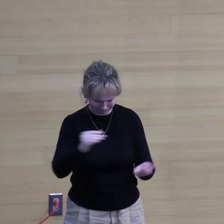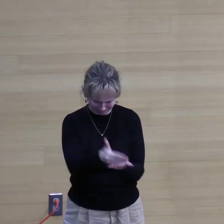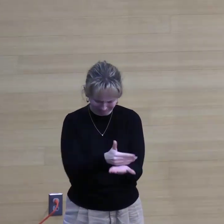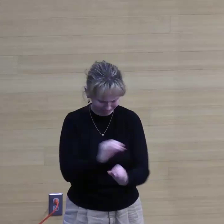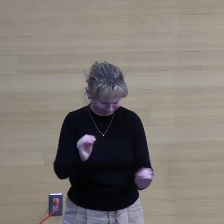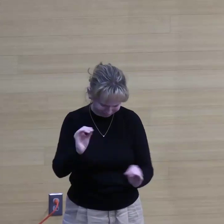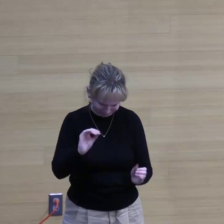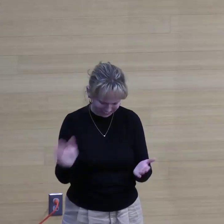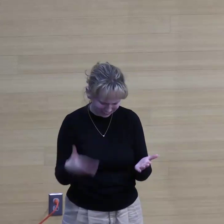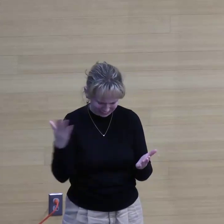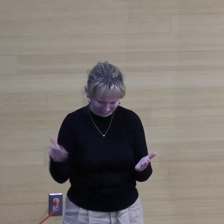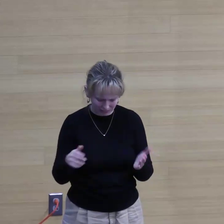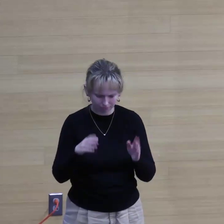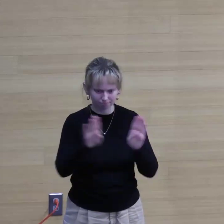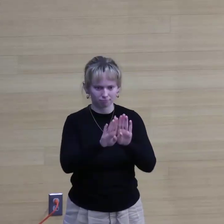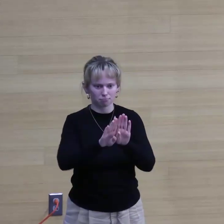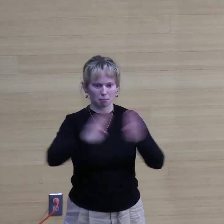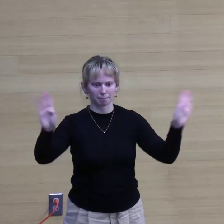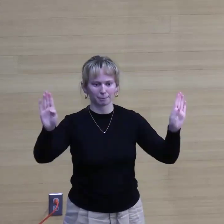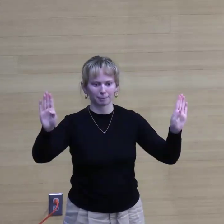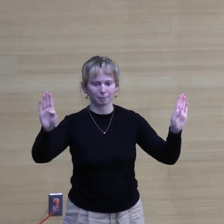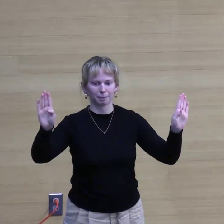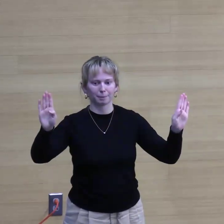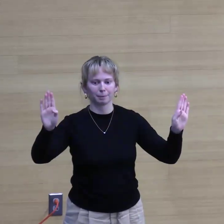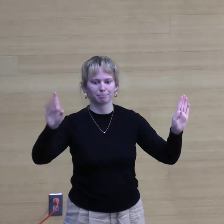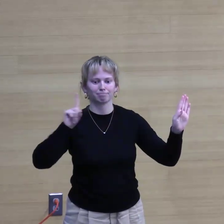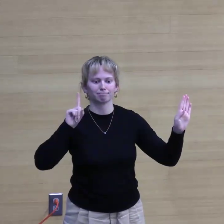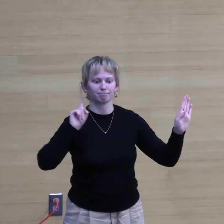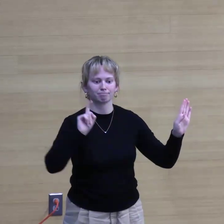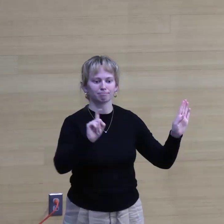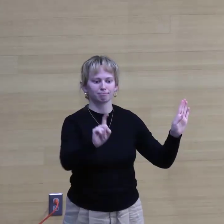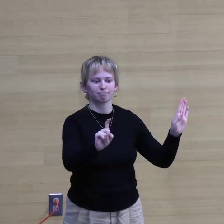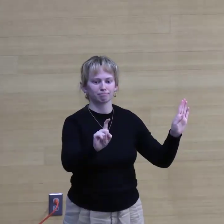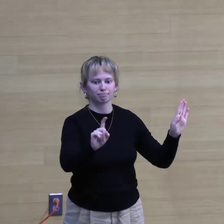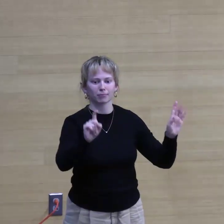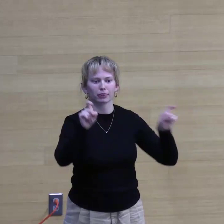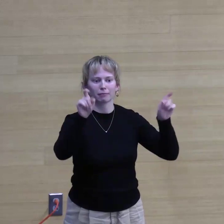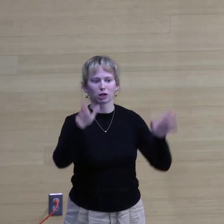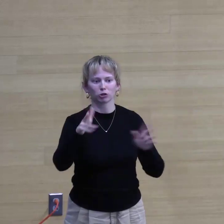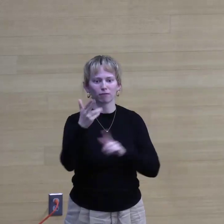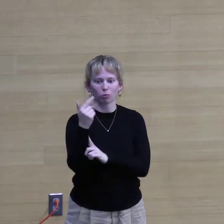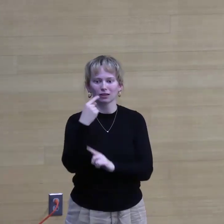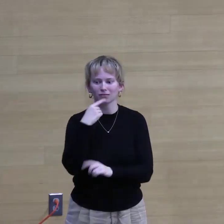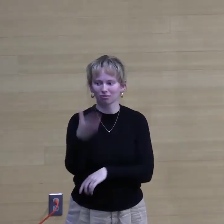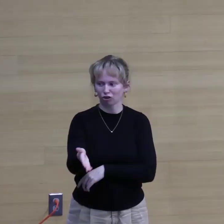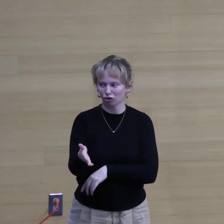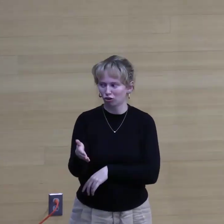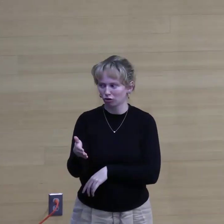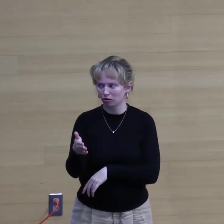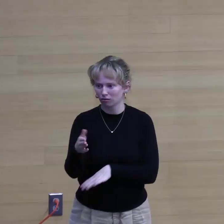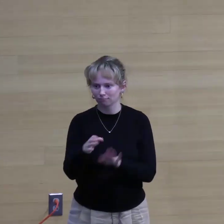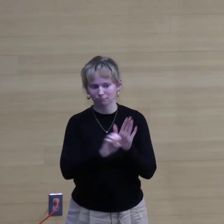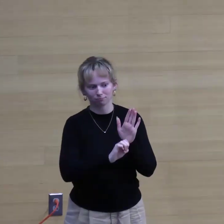information, right? So ding, the elevator doors open. We walk out, the hotel manager is there. The elevator doors ring